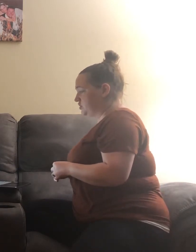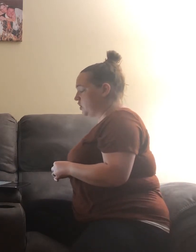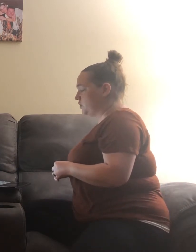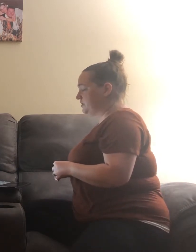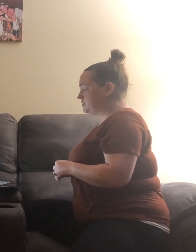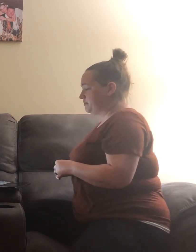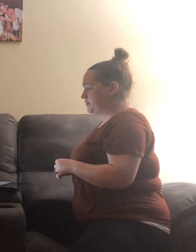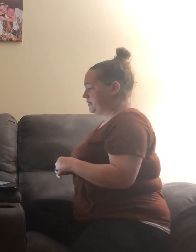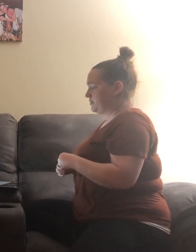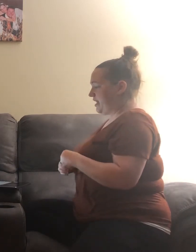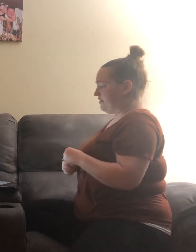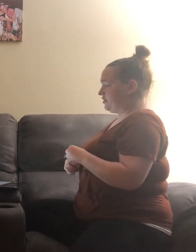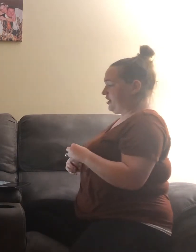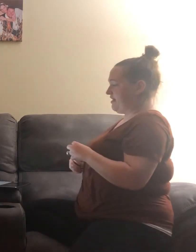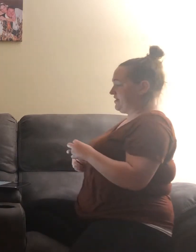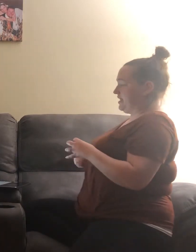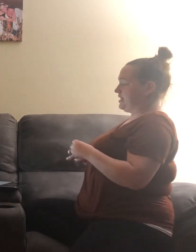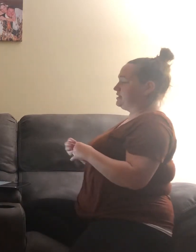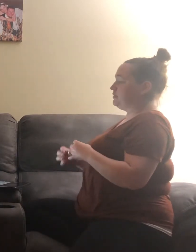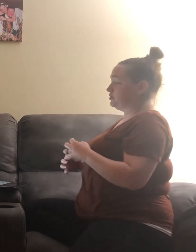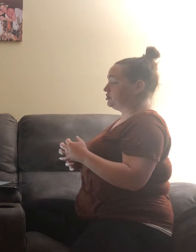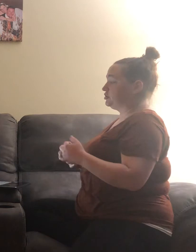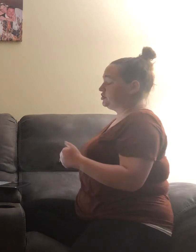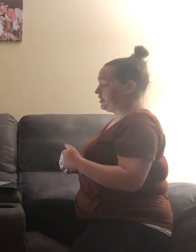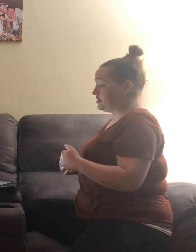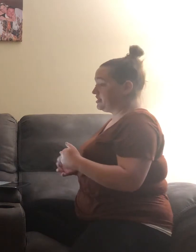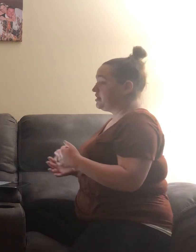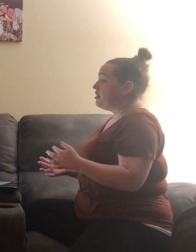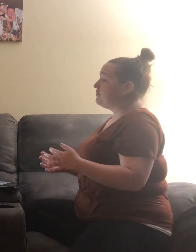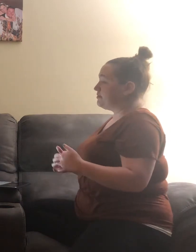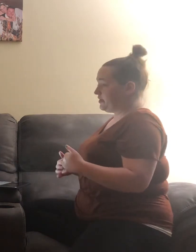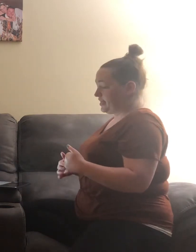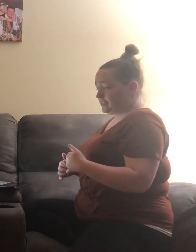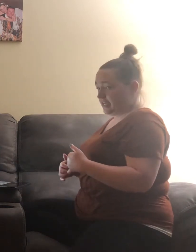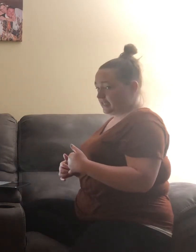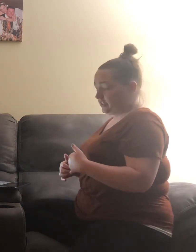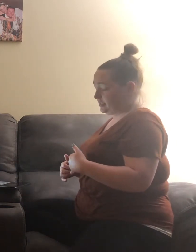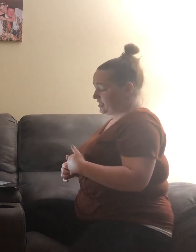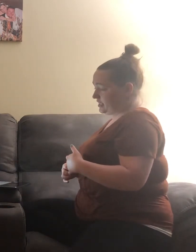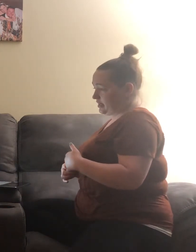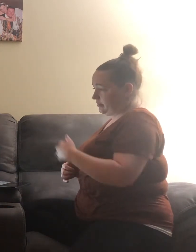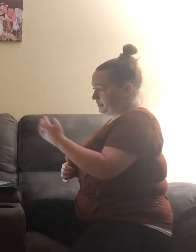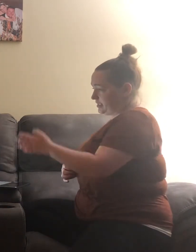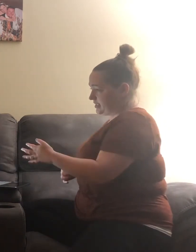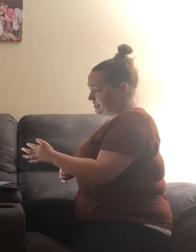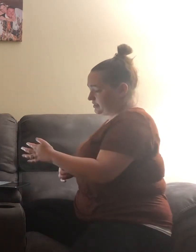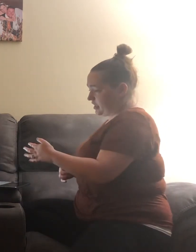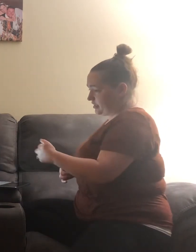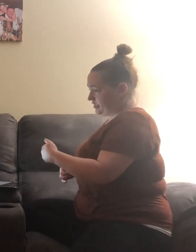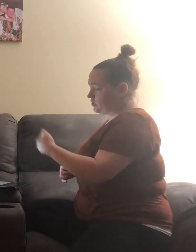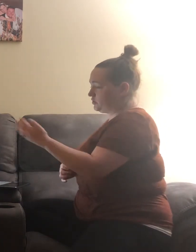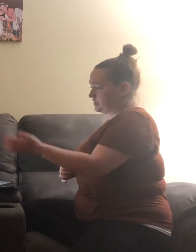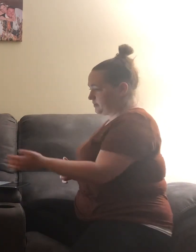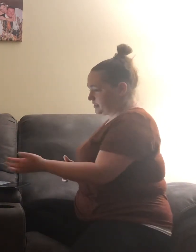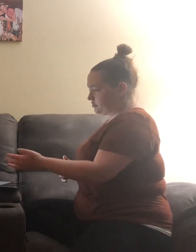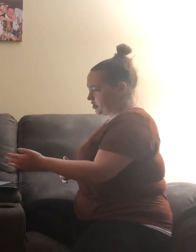So these would be when you're having exposures or triggers. And from your intake, it looks like Liz already told us what some triggers